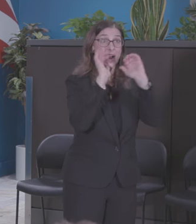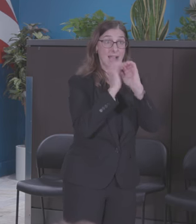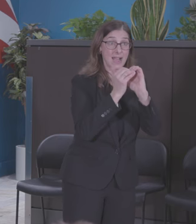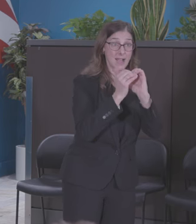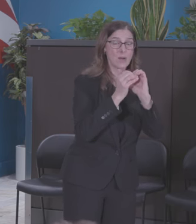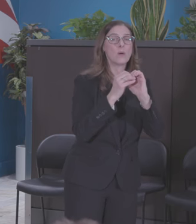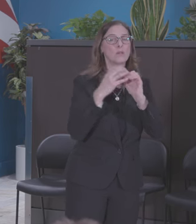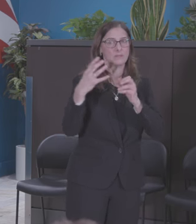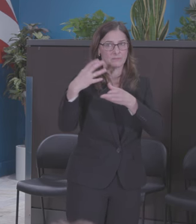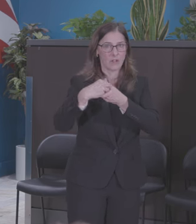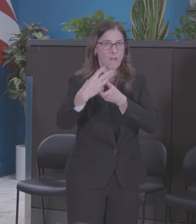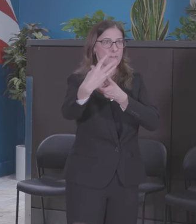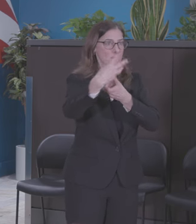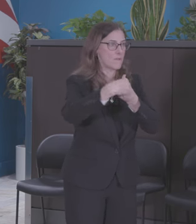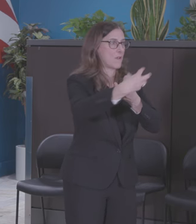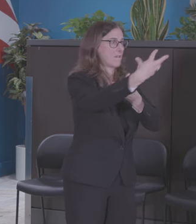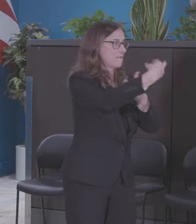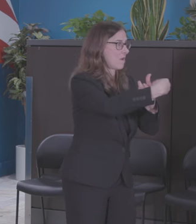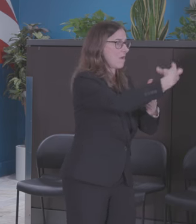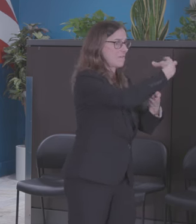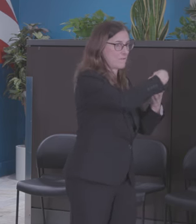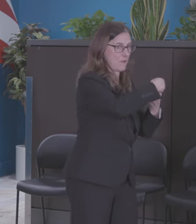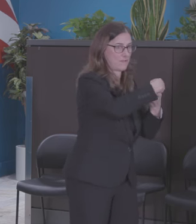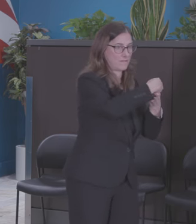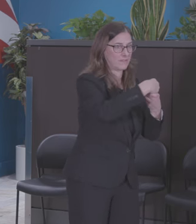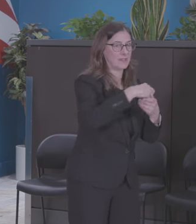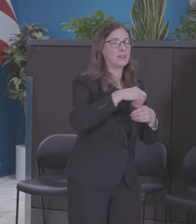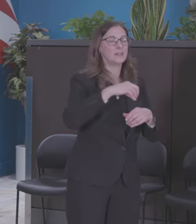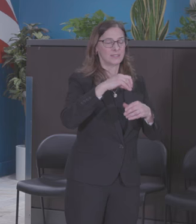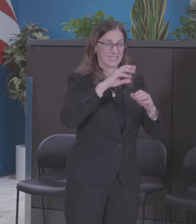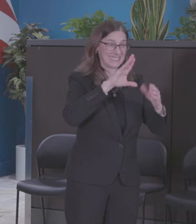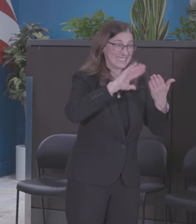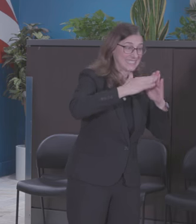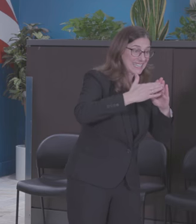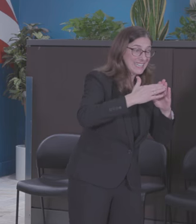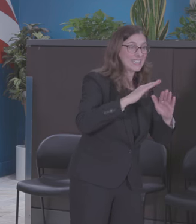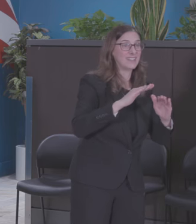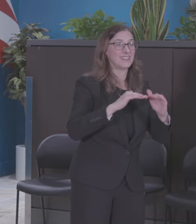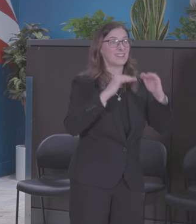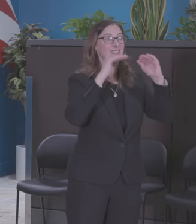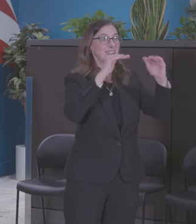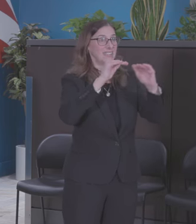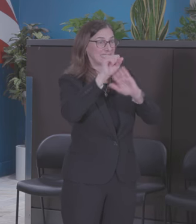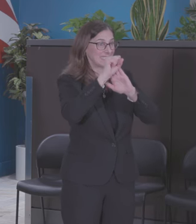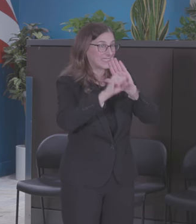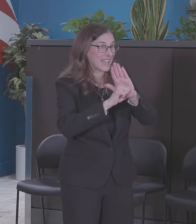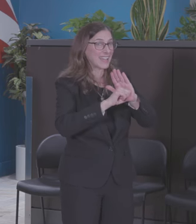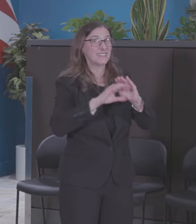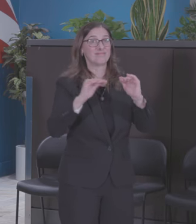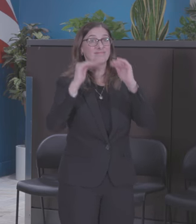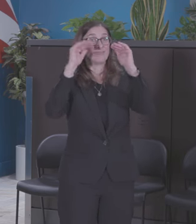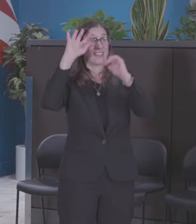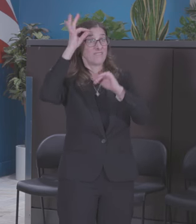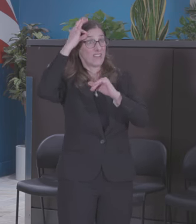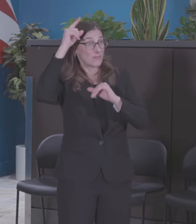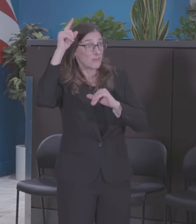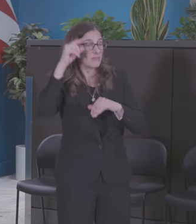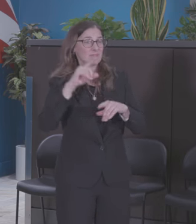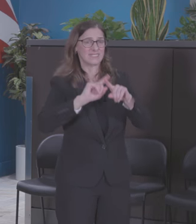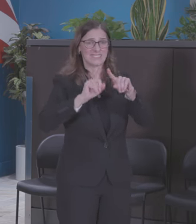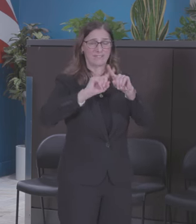coordinated, collaborative effort combining national, state, city, government, private sector providers, volunteers, and